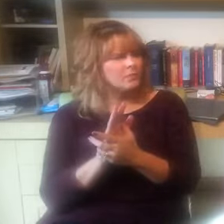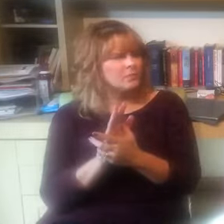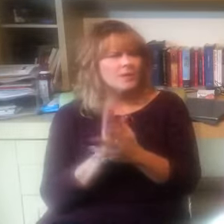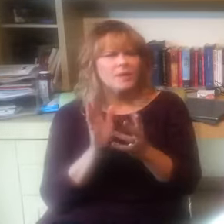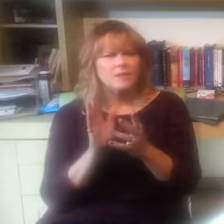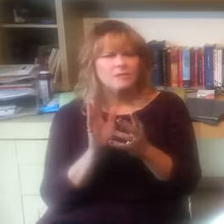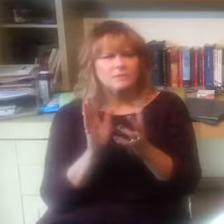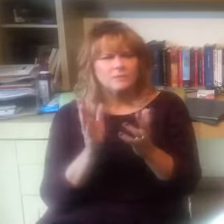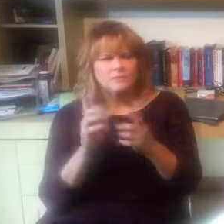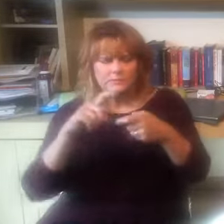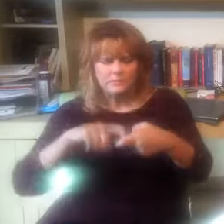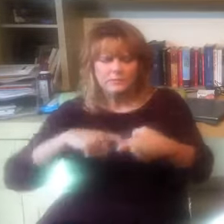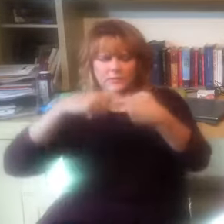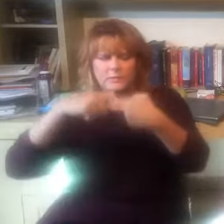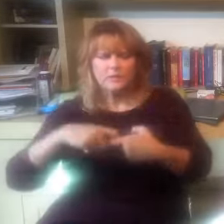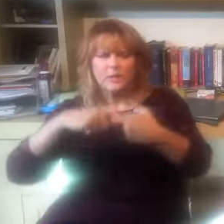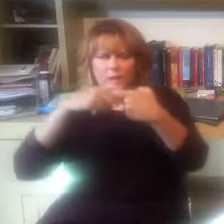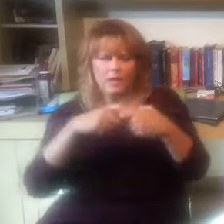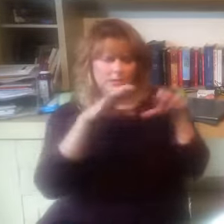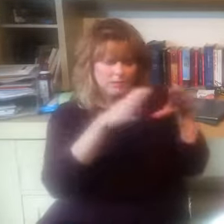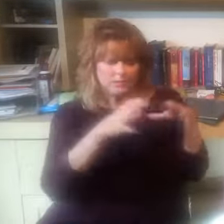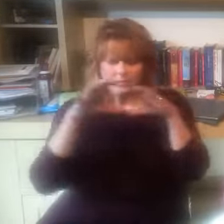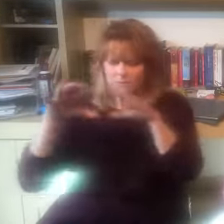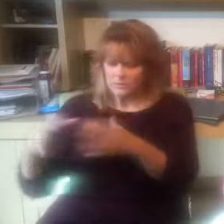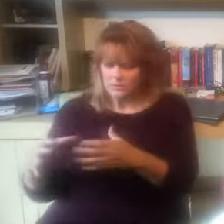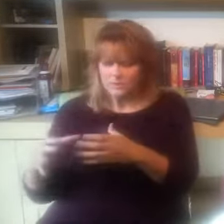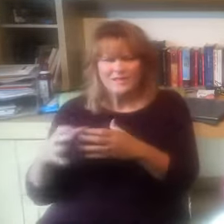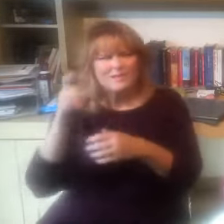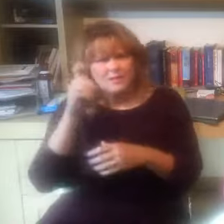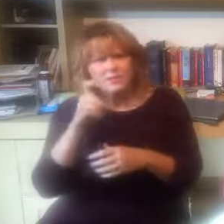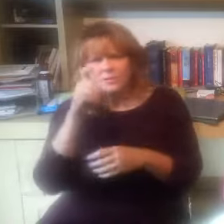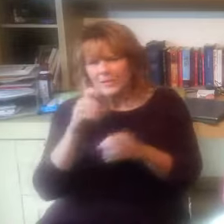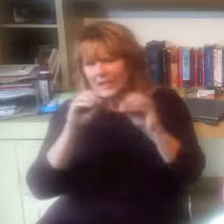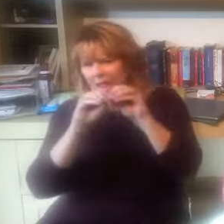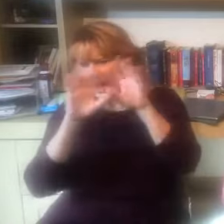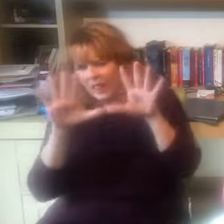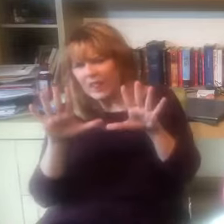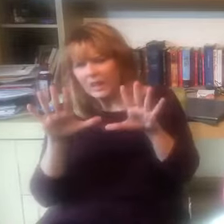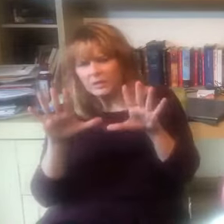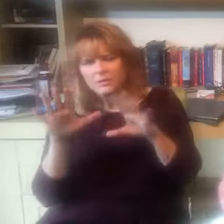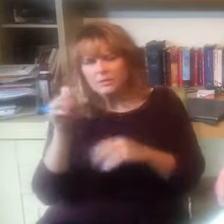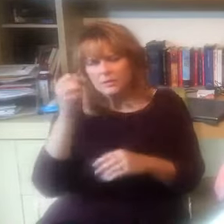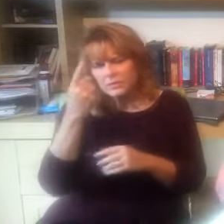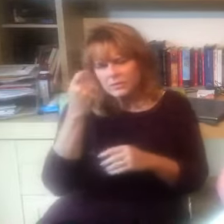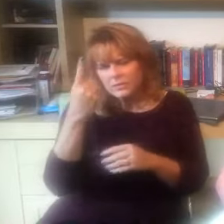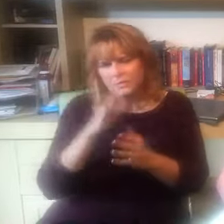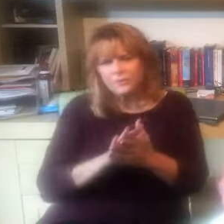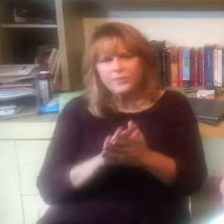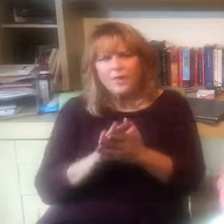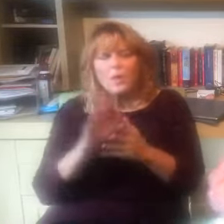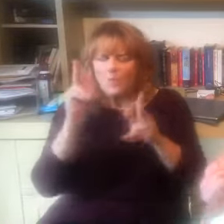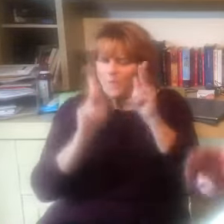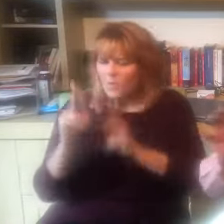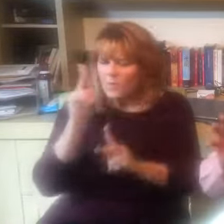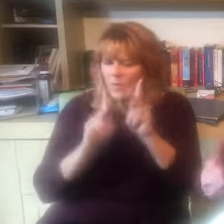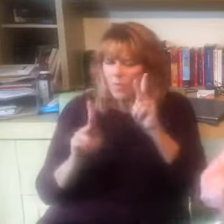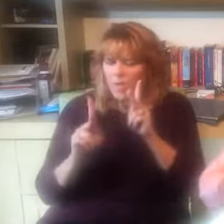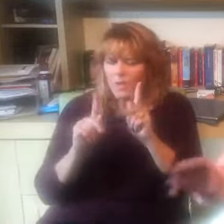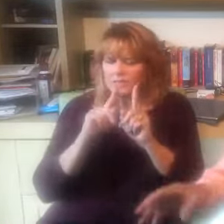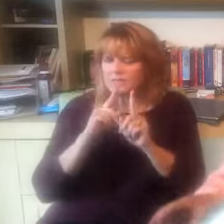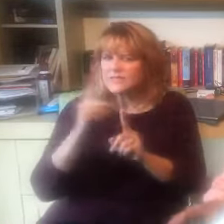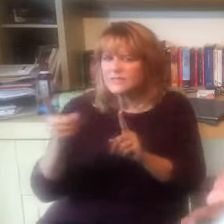beliefs is hung on. You need to get this really clear in your mind and in your thinking. When you hear people referring to